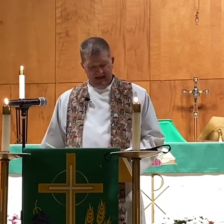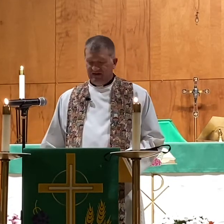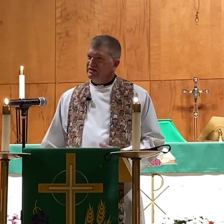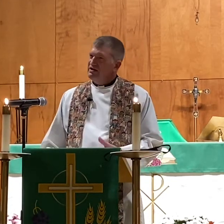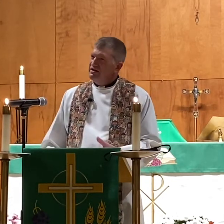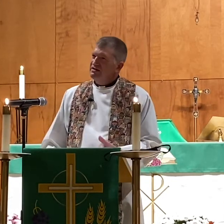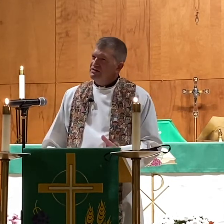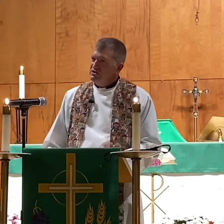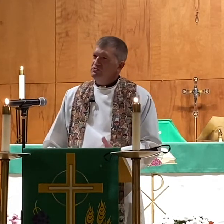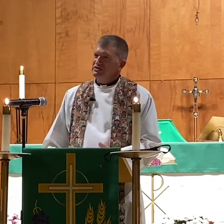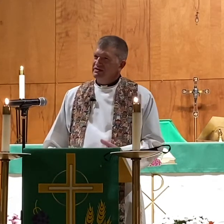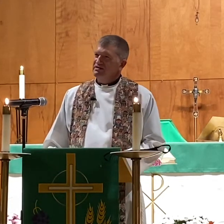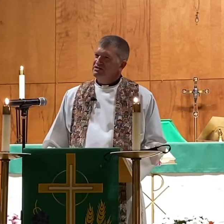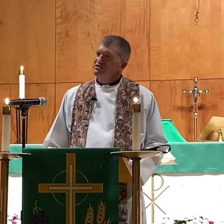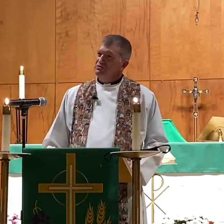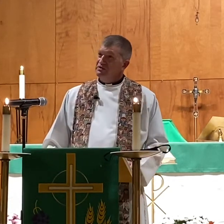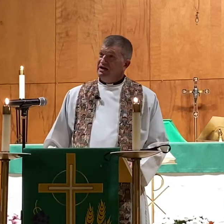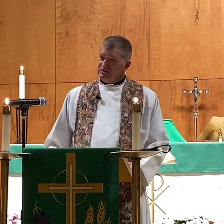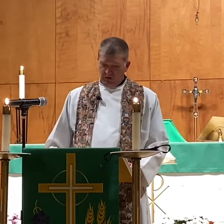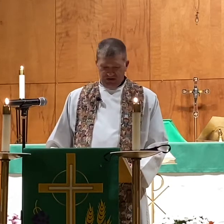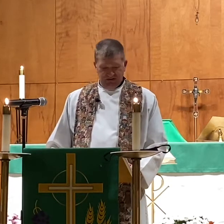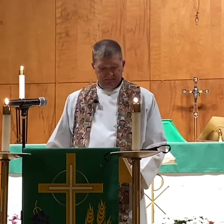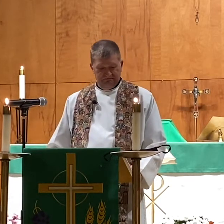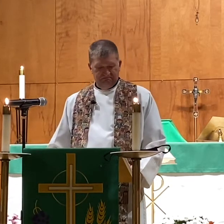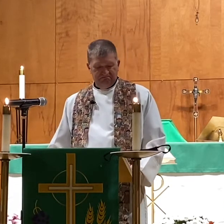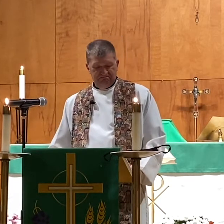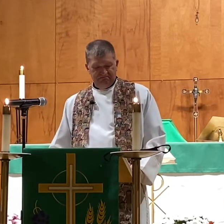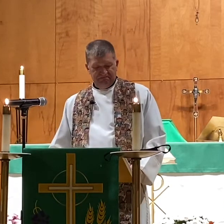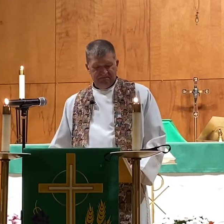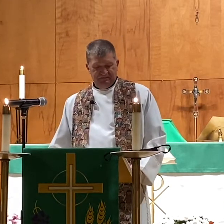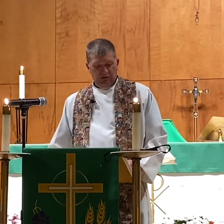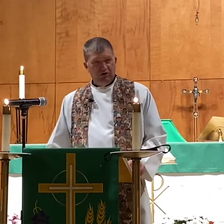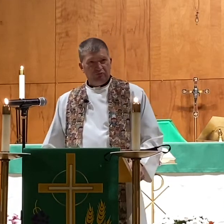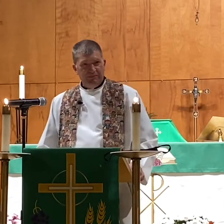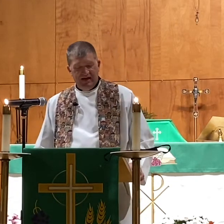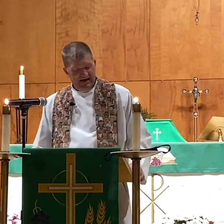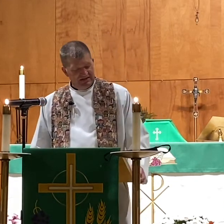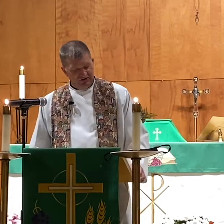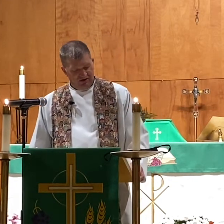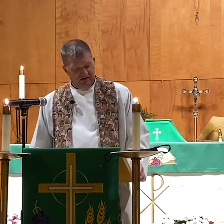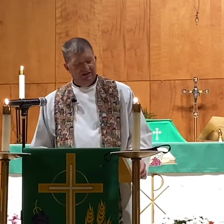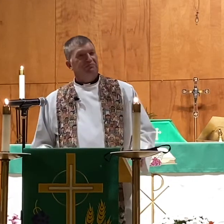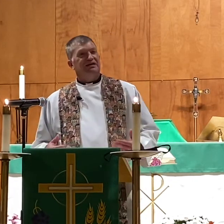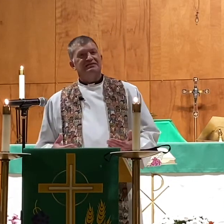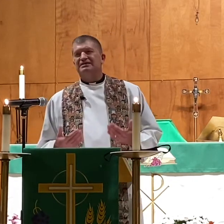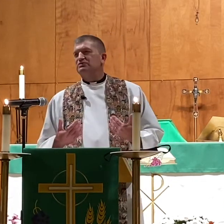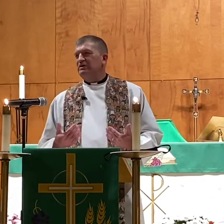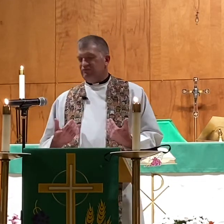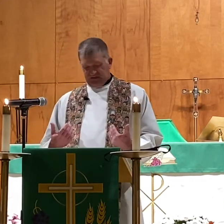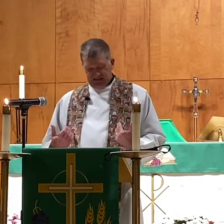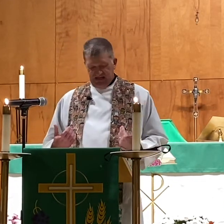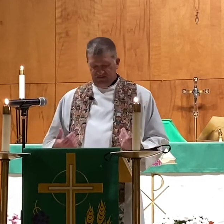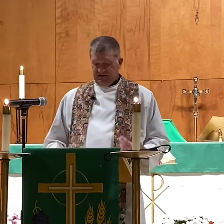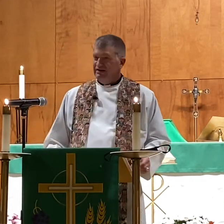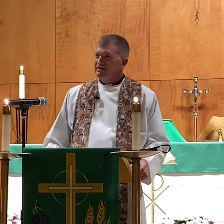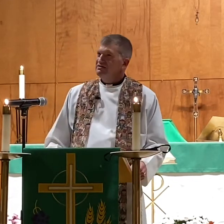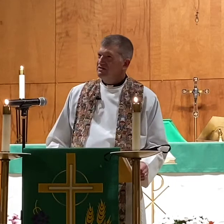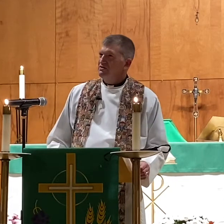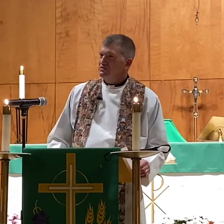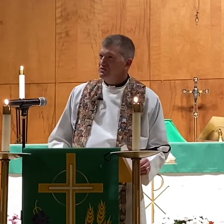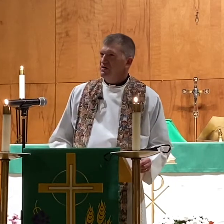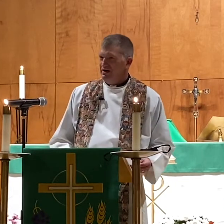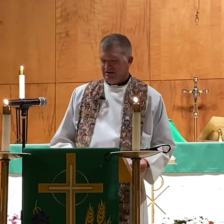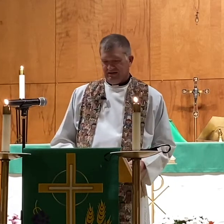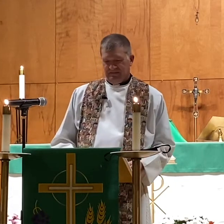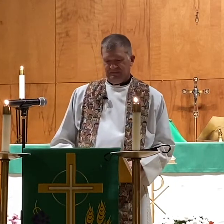we have and use it to do God's work. Whether we pass on the blessings we've received to